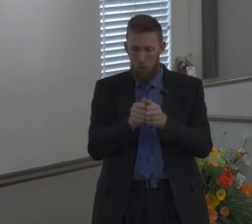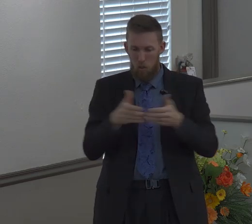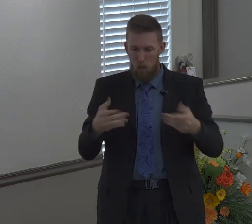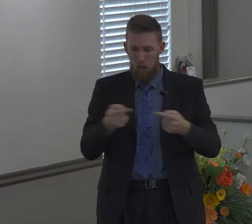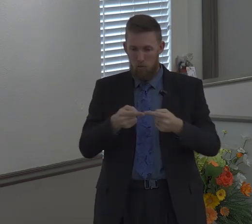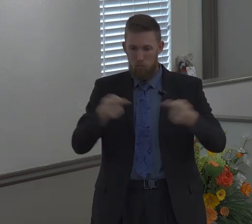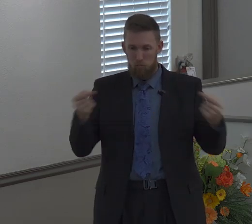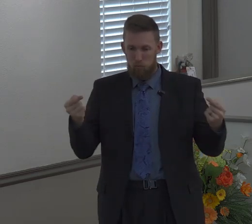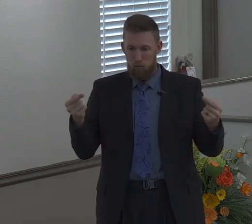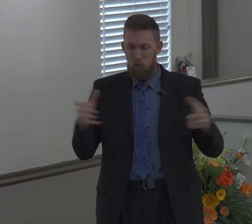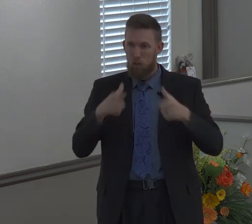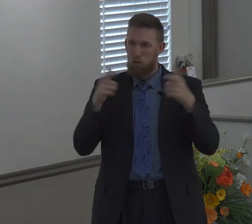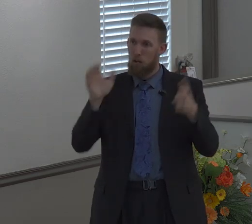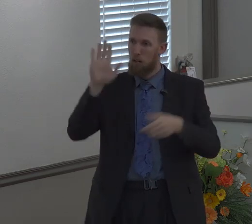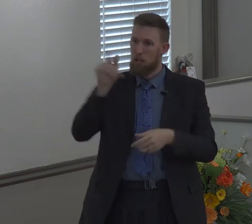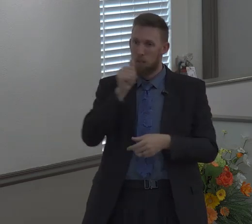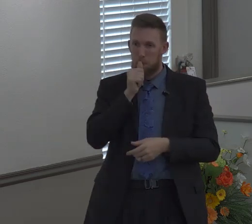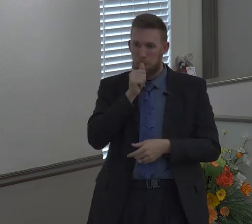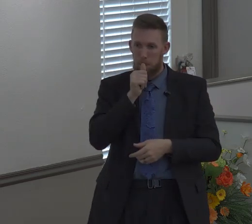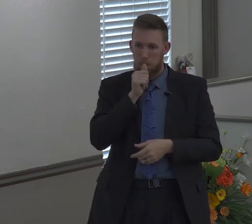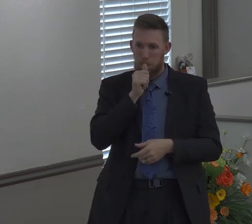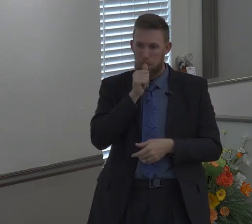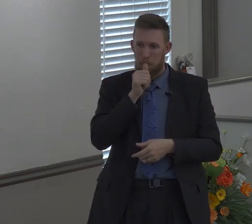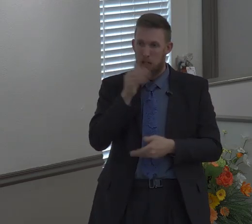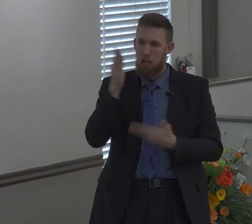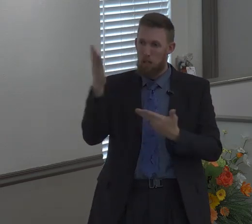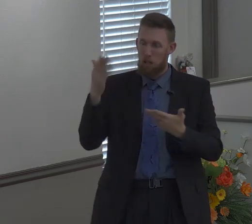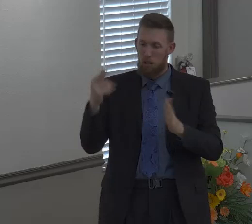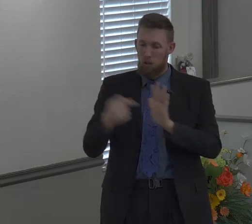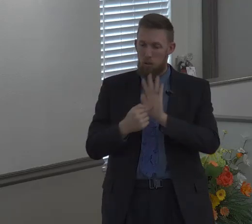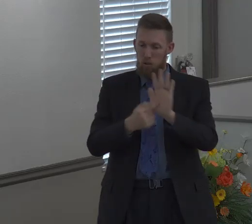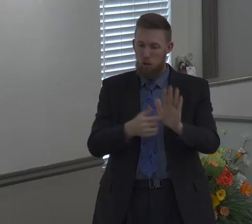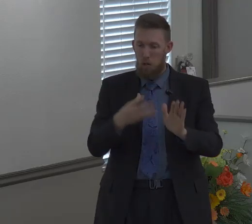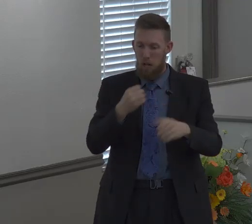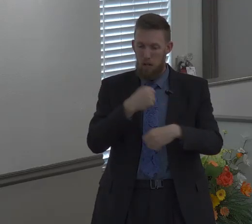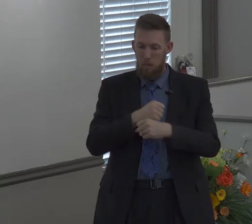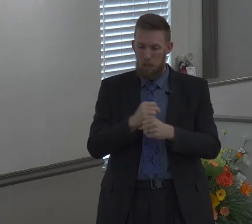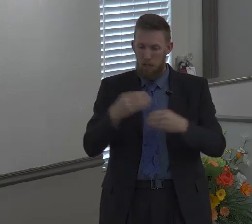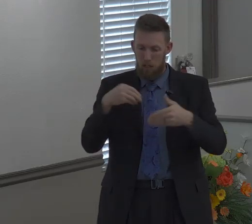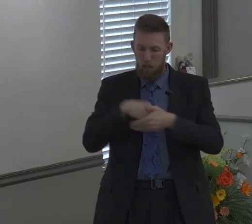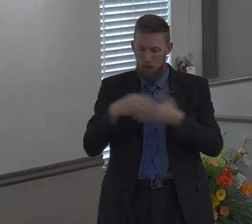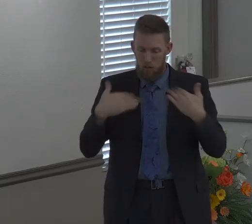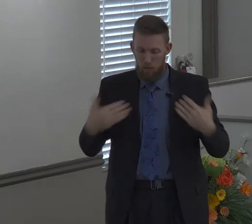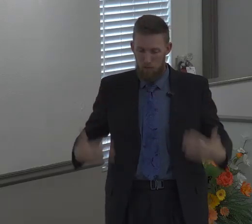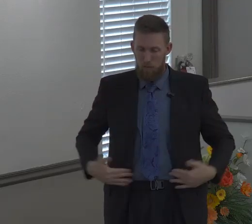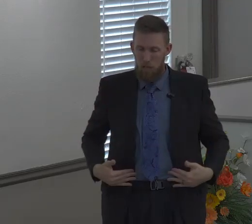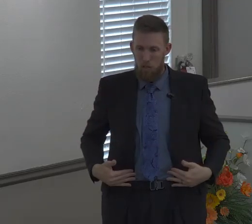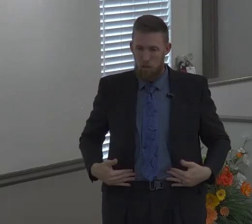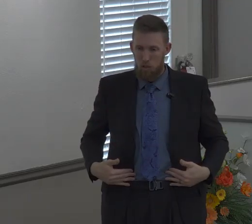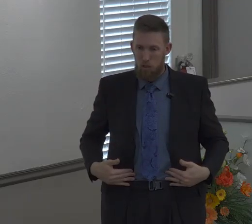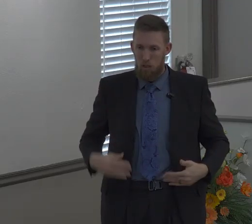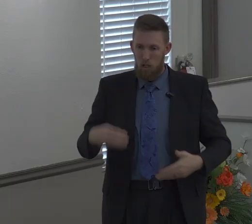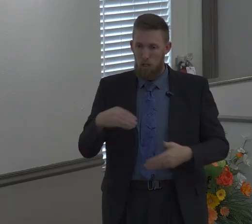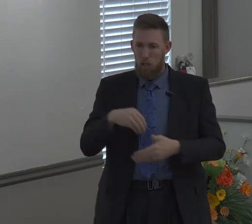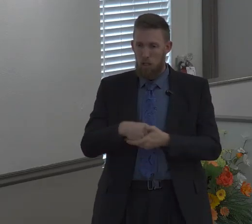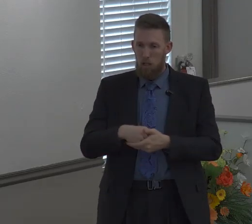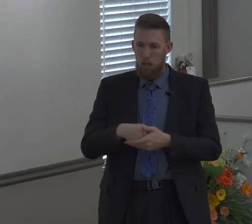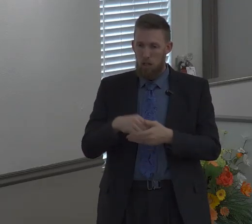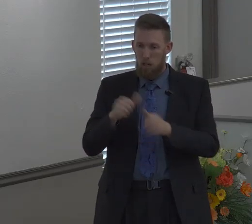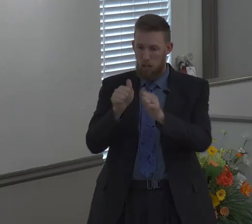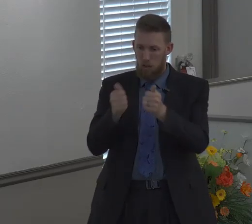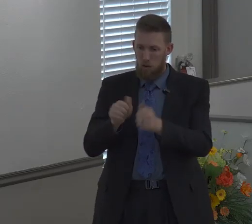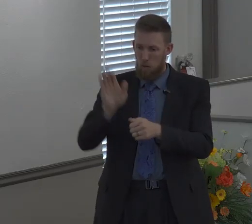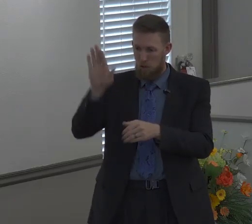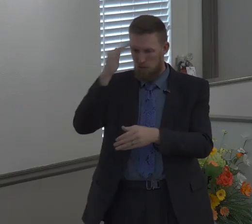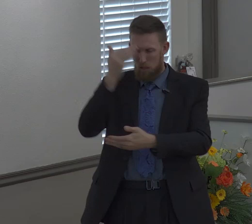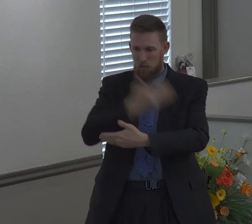without controversy, great is the mystery of godliness. God was manifest in the flesh. He was revealed in the form